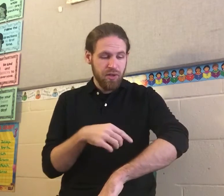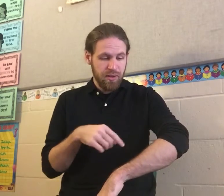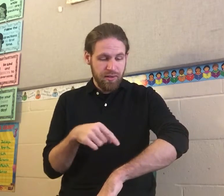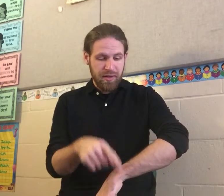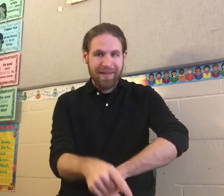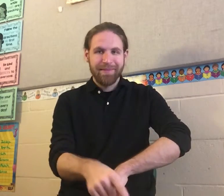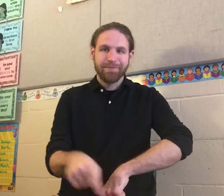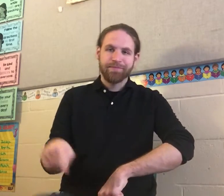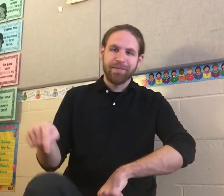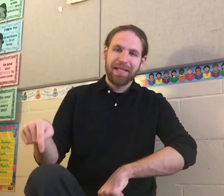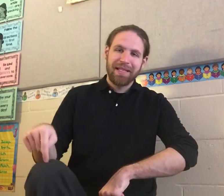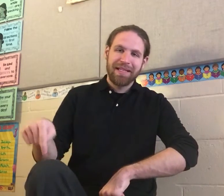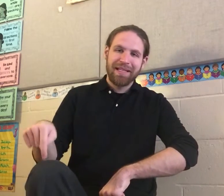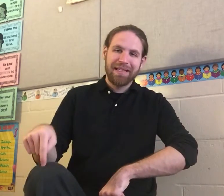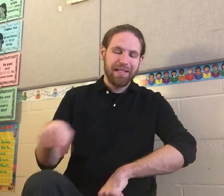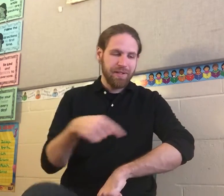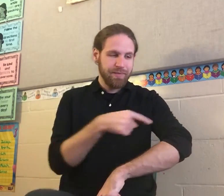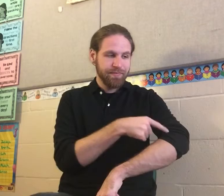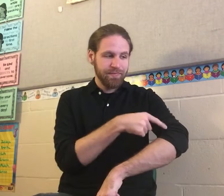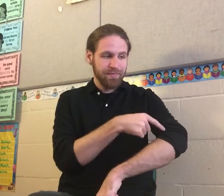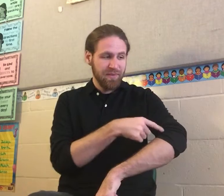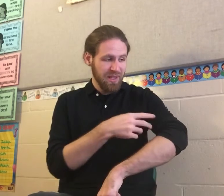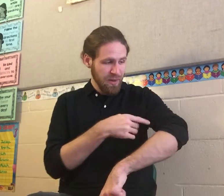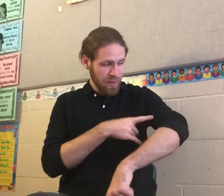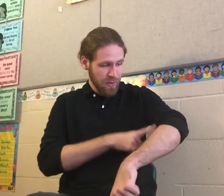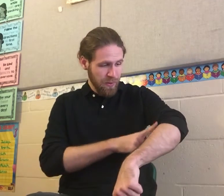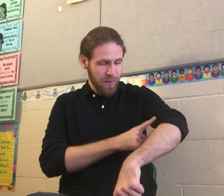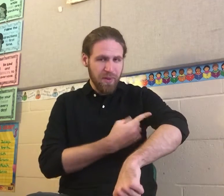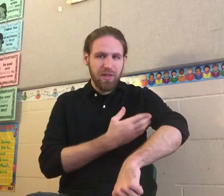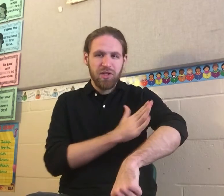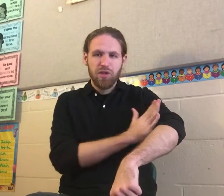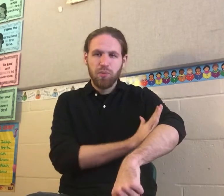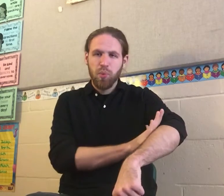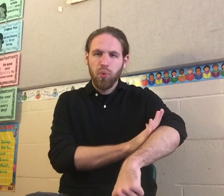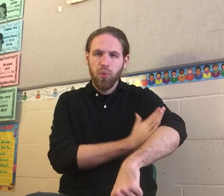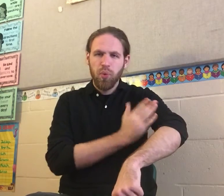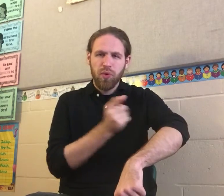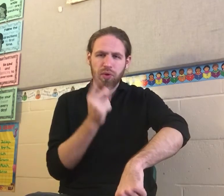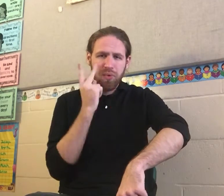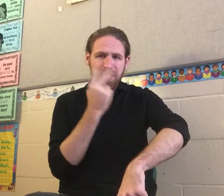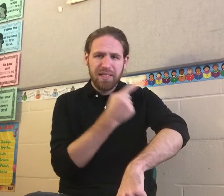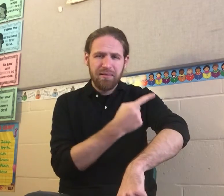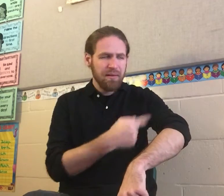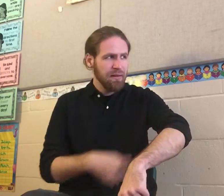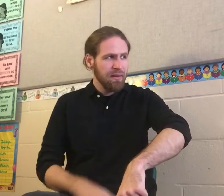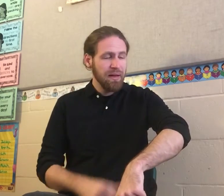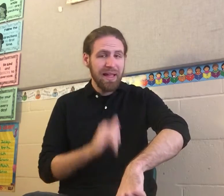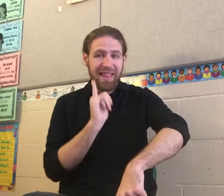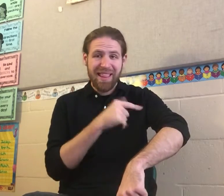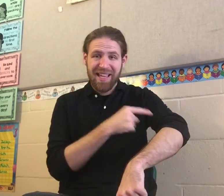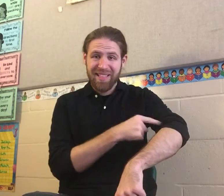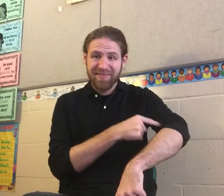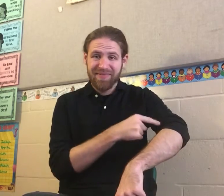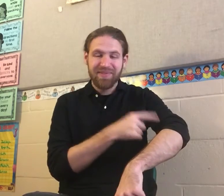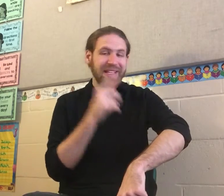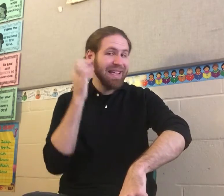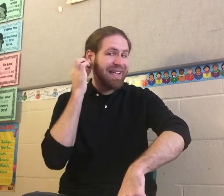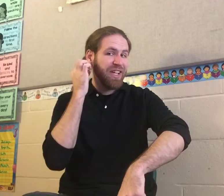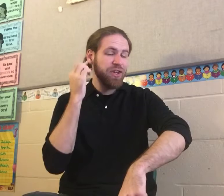Do you see a smooth patch of skin? That is the cricket's eardrum, which is very